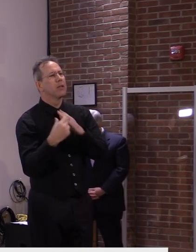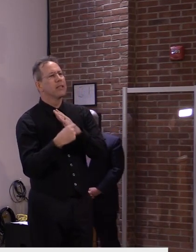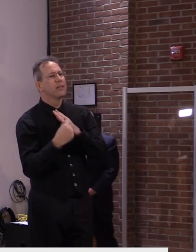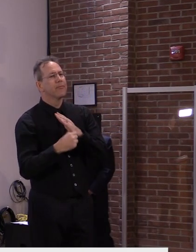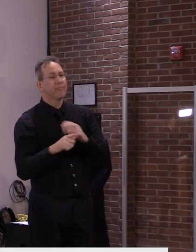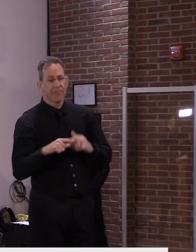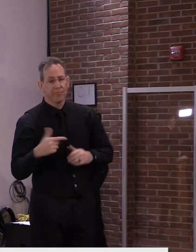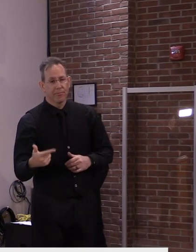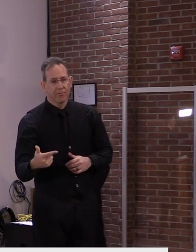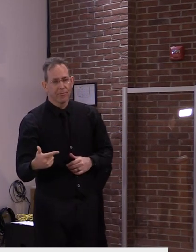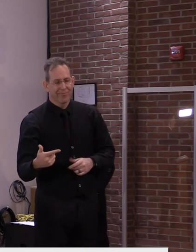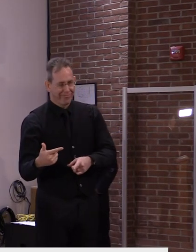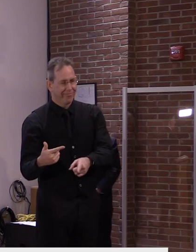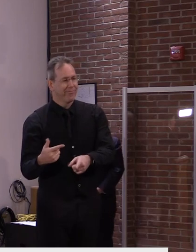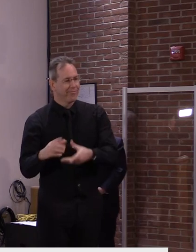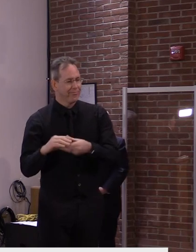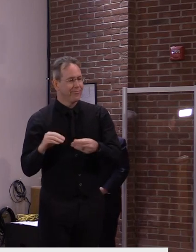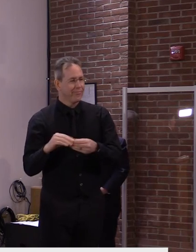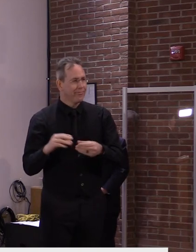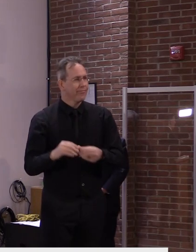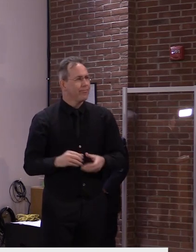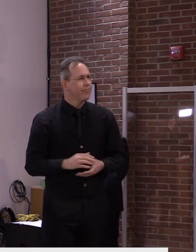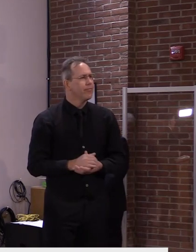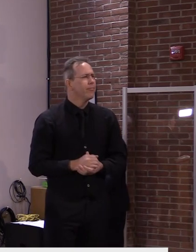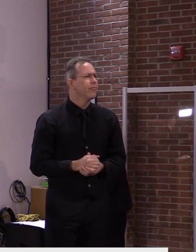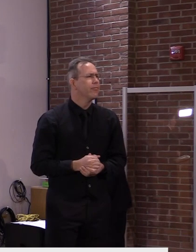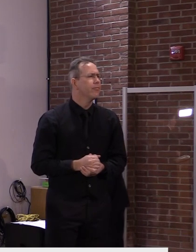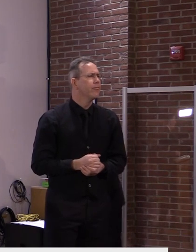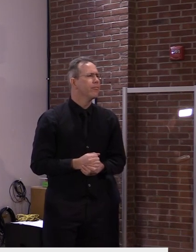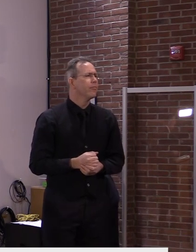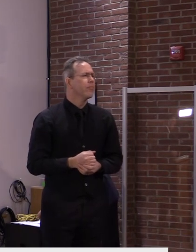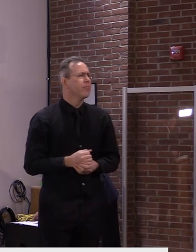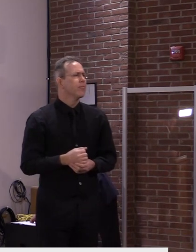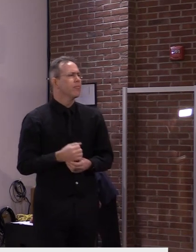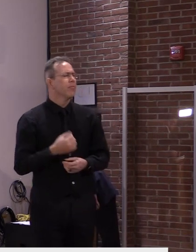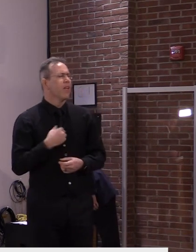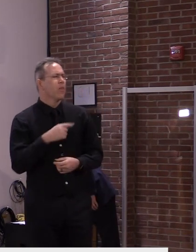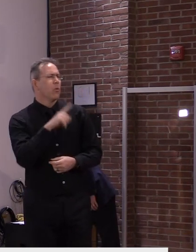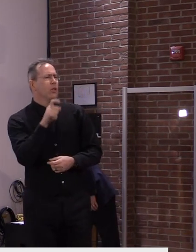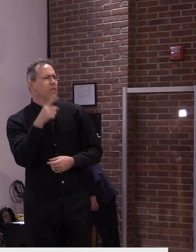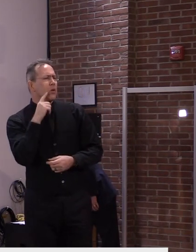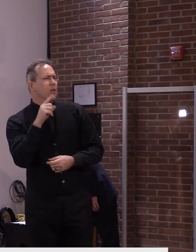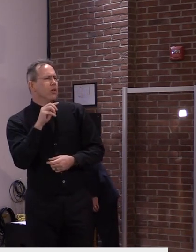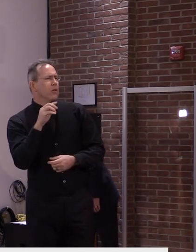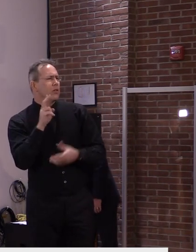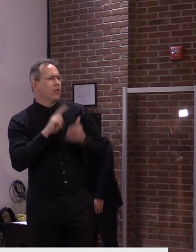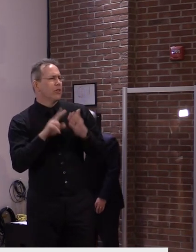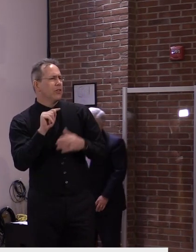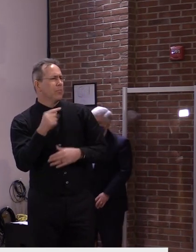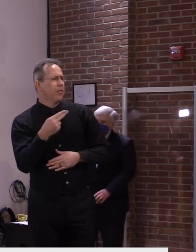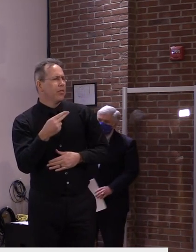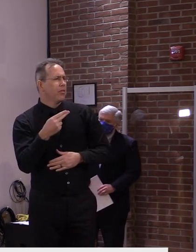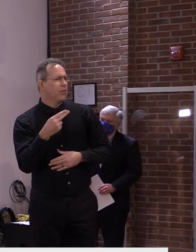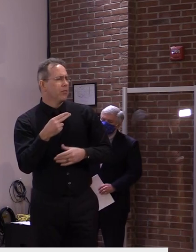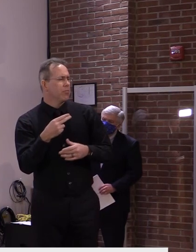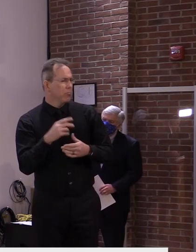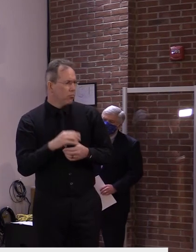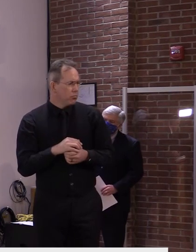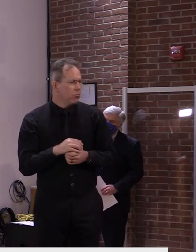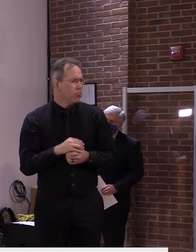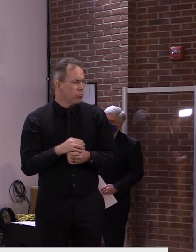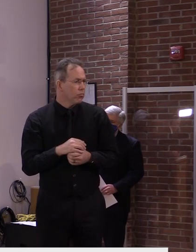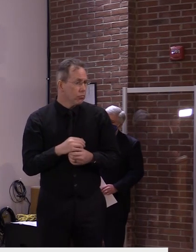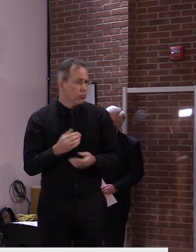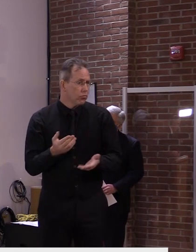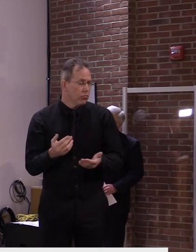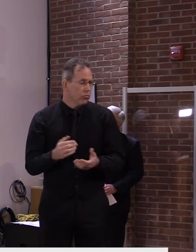All right, we'll move to Tim, Vermont Business Magazine. I have a couple of questions for Mike Smith, but first of all, Governor, it'd be nice to see Ryan Newman get that victory this year